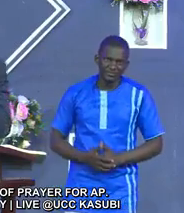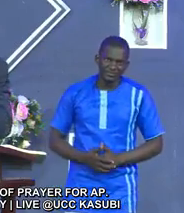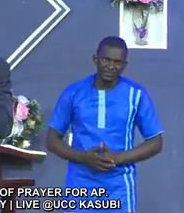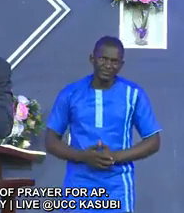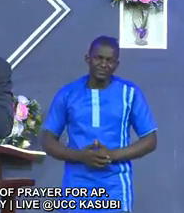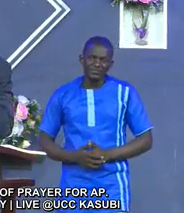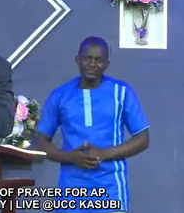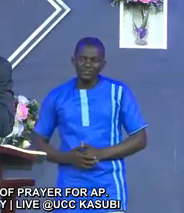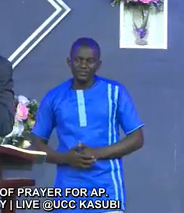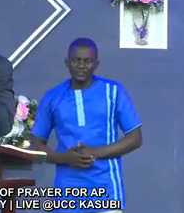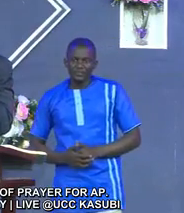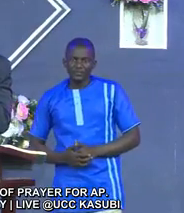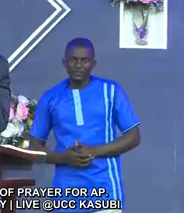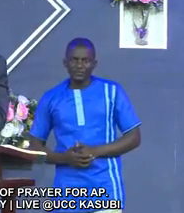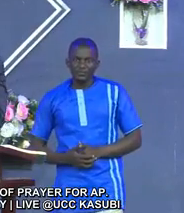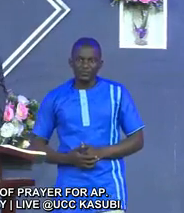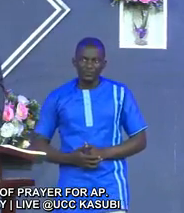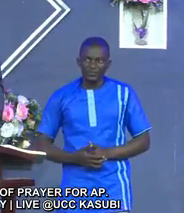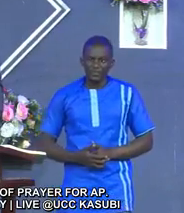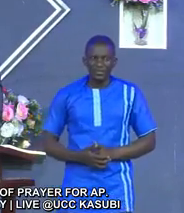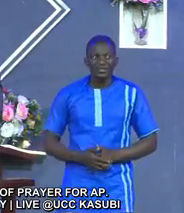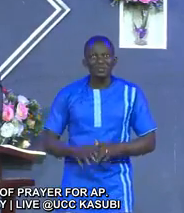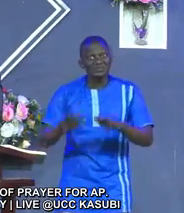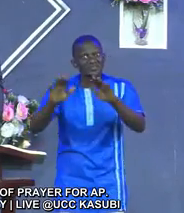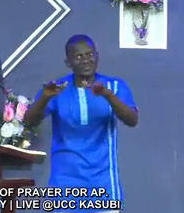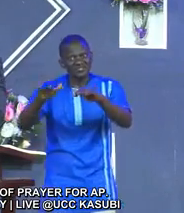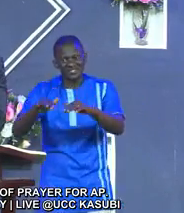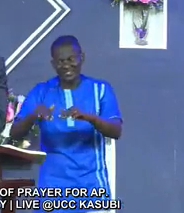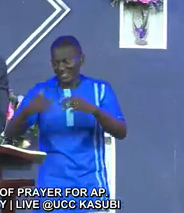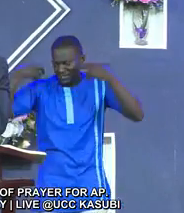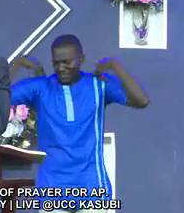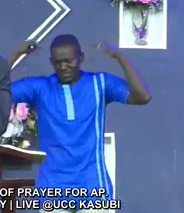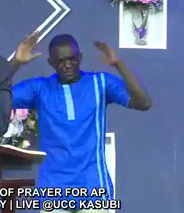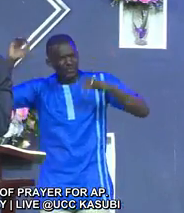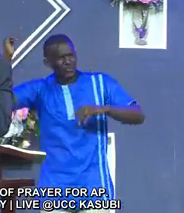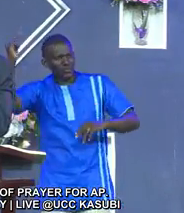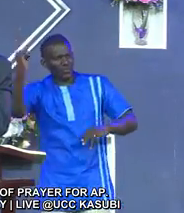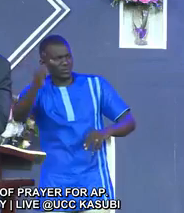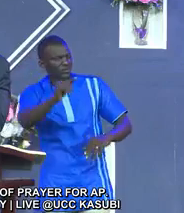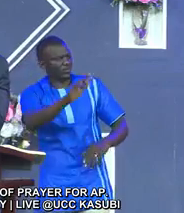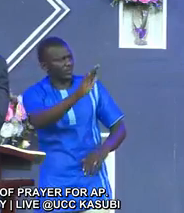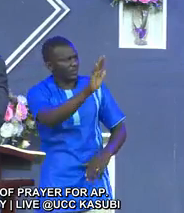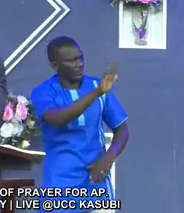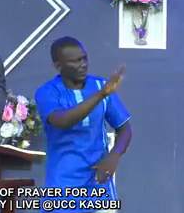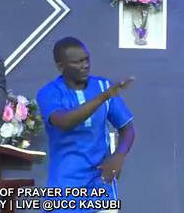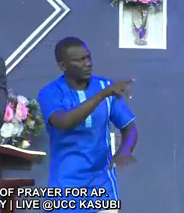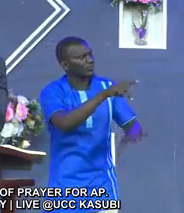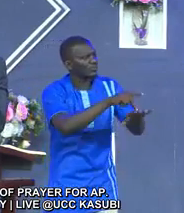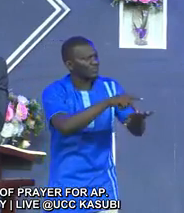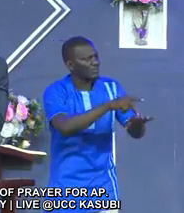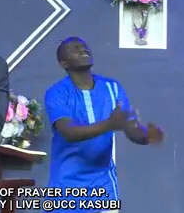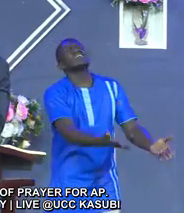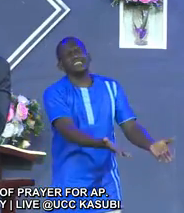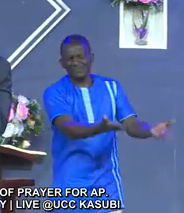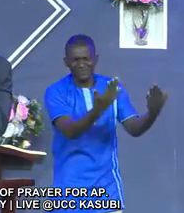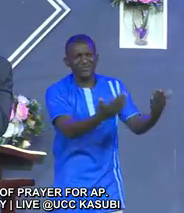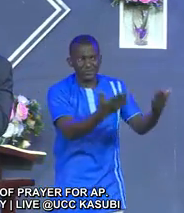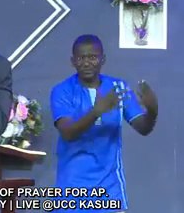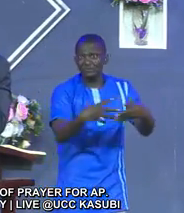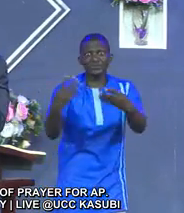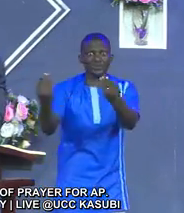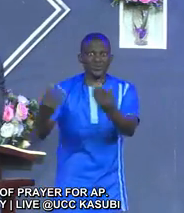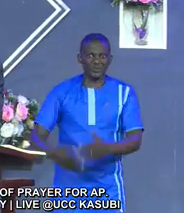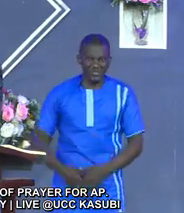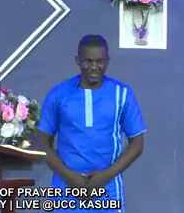Jesus. Era malaika yamukonako obukonyi. And the angel just tapped him. Namugandira tuve wano. That let us leave.